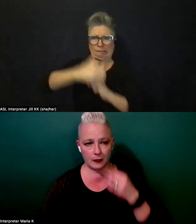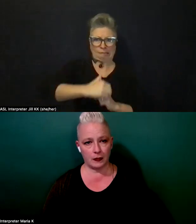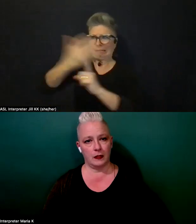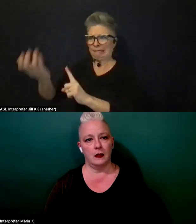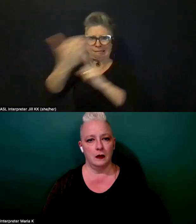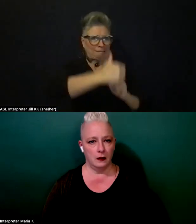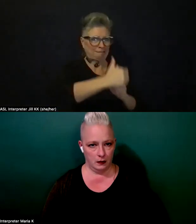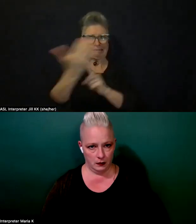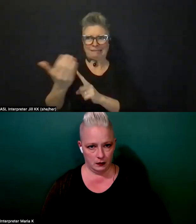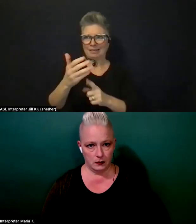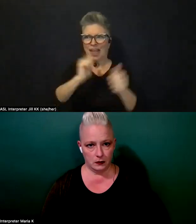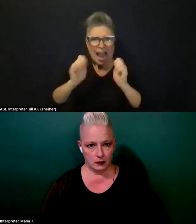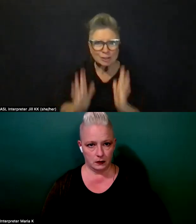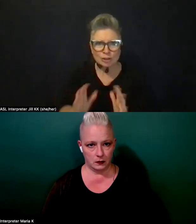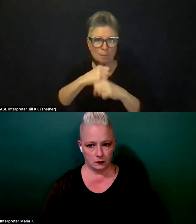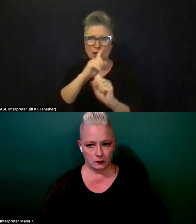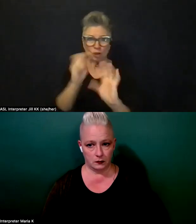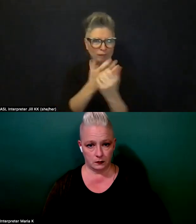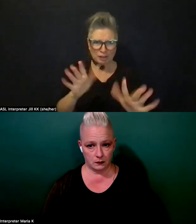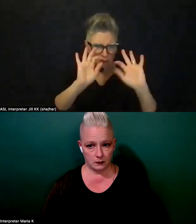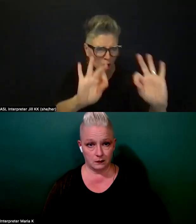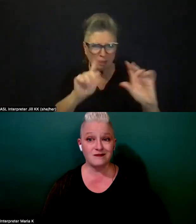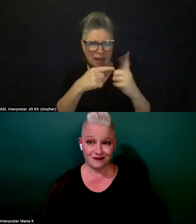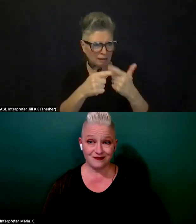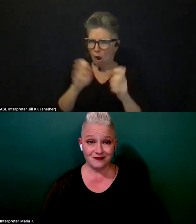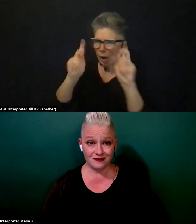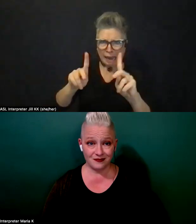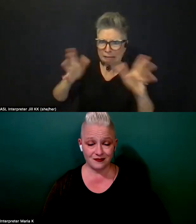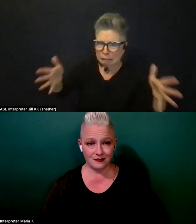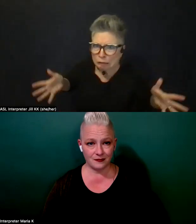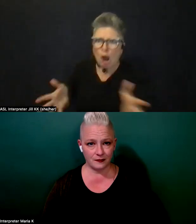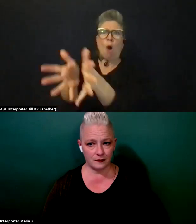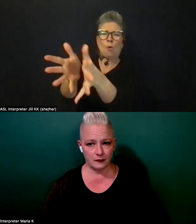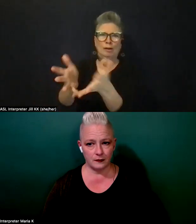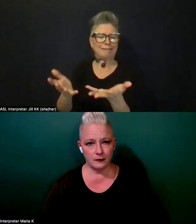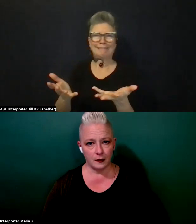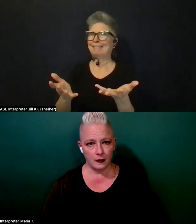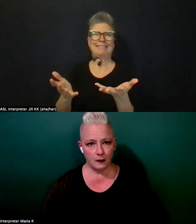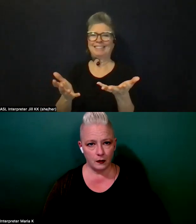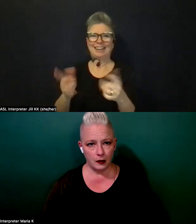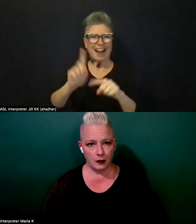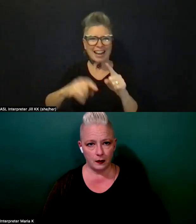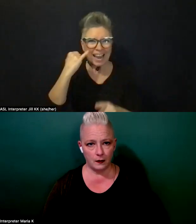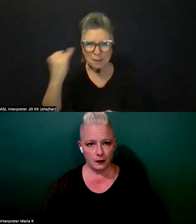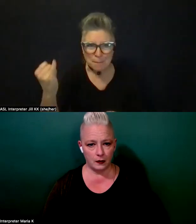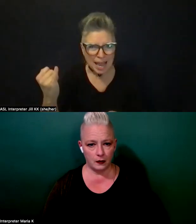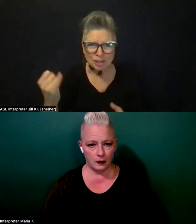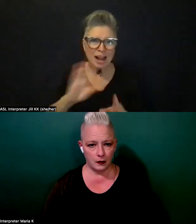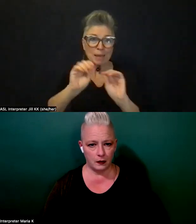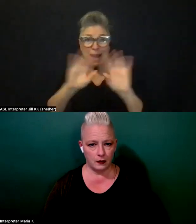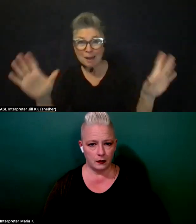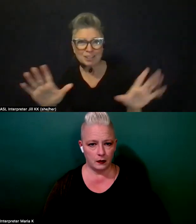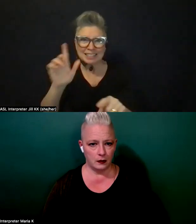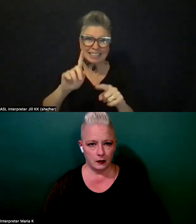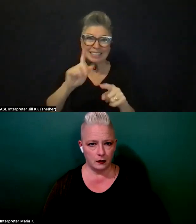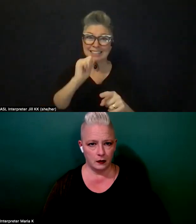okay, okay, good, good, good, good, good, okay, go. Yeah, yeah, yeah. So I can't imagine everything. I know everything not perfect, not perfect. Great,